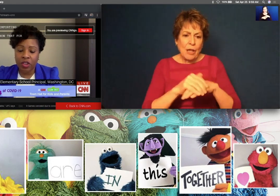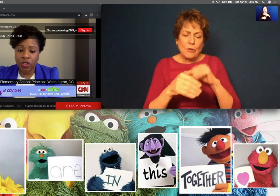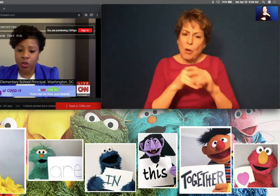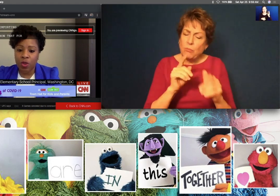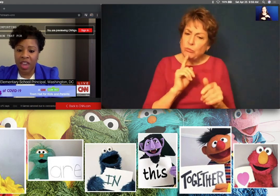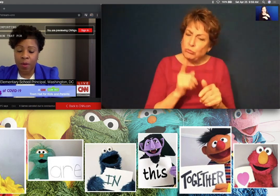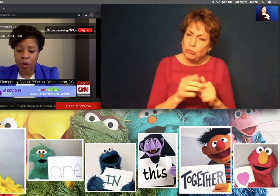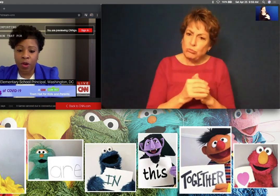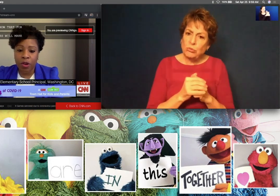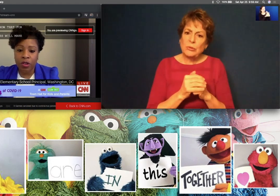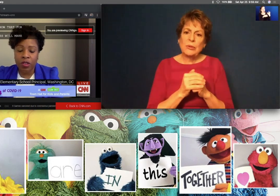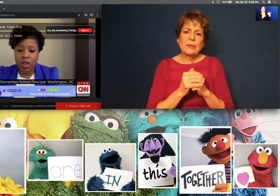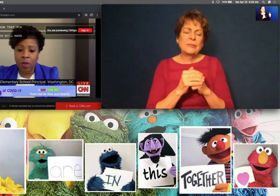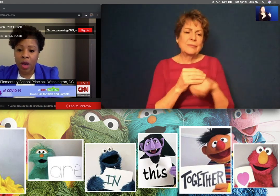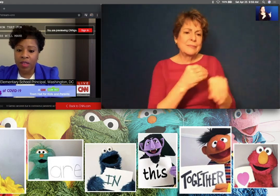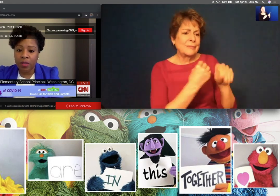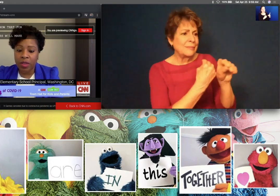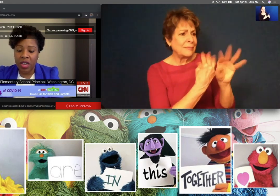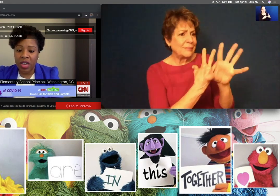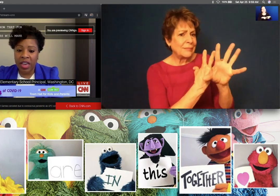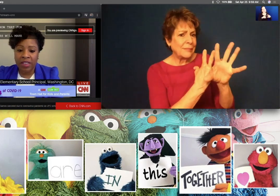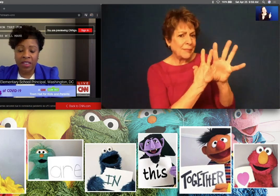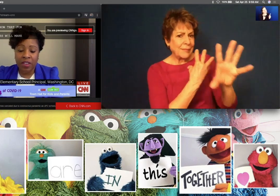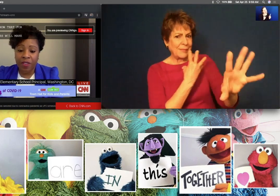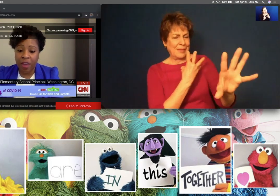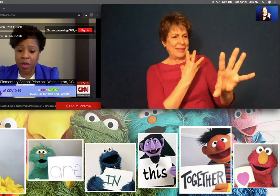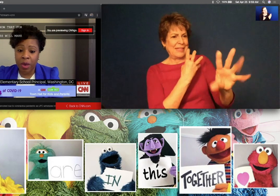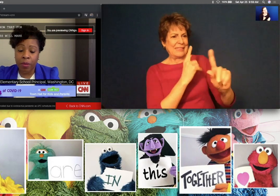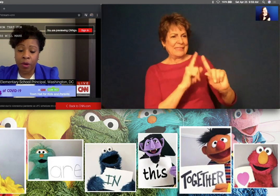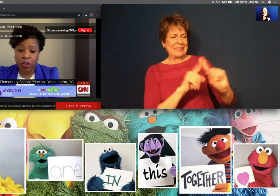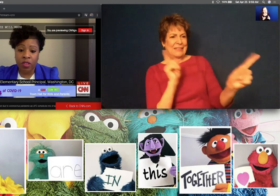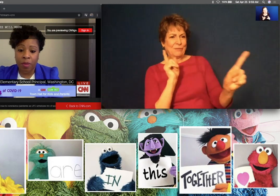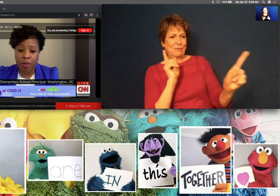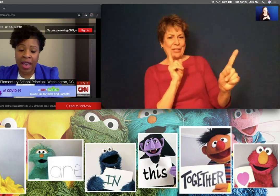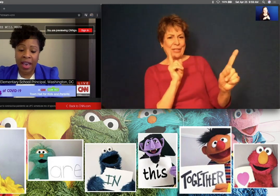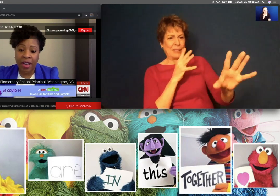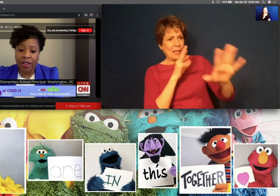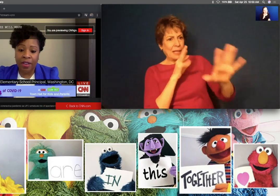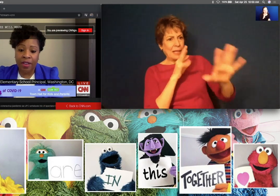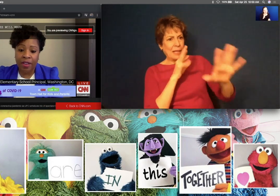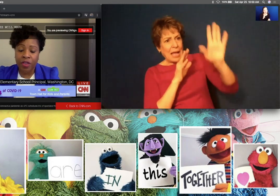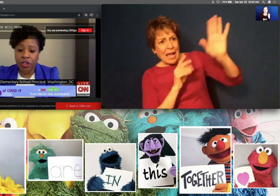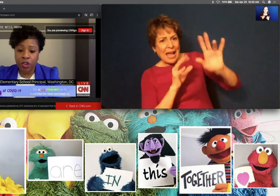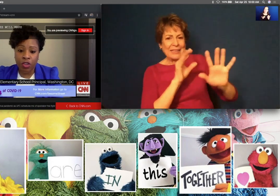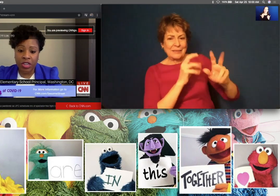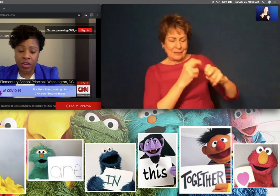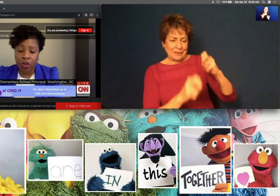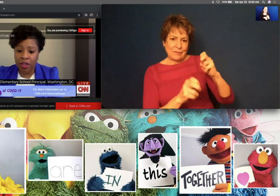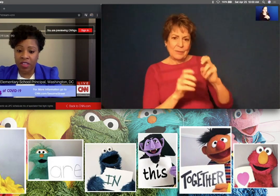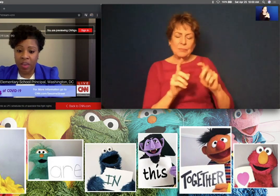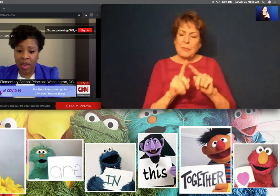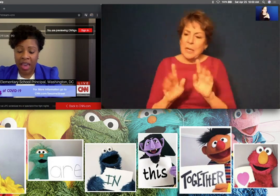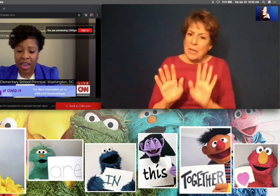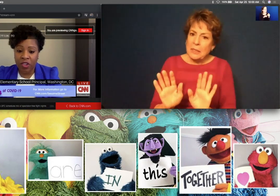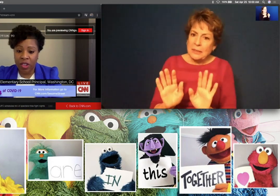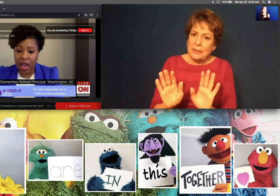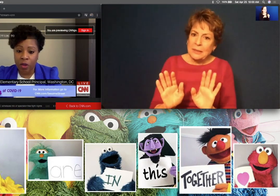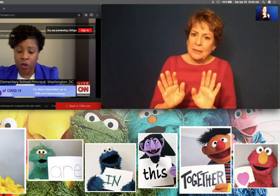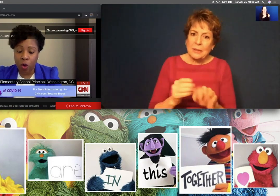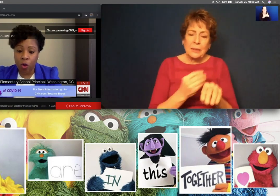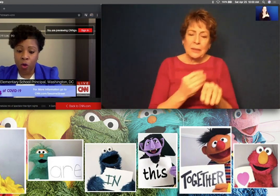of them. I think that making connections to neighbors, possibly extended family members that may